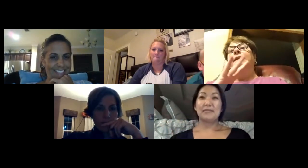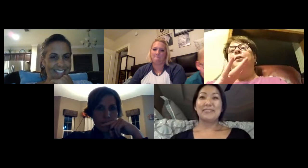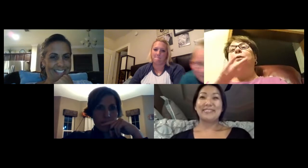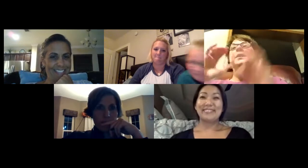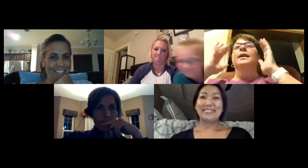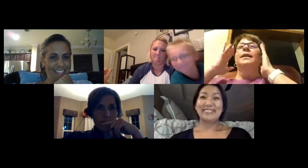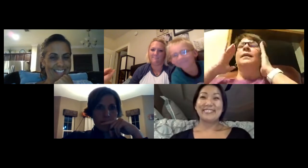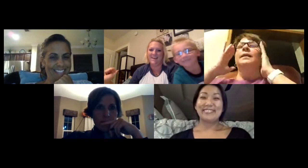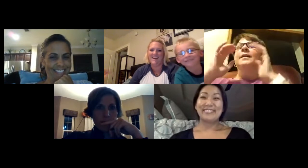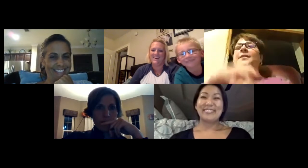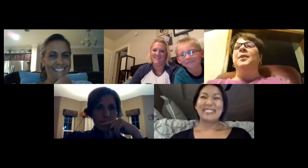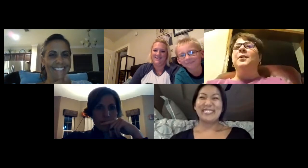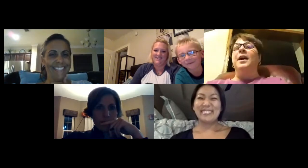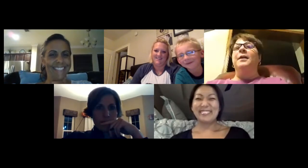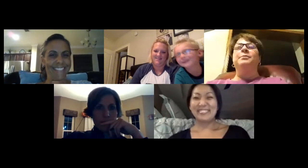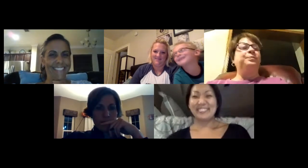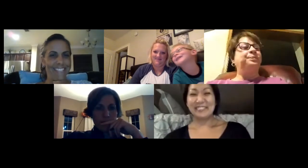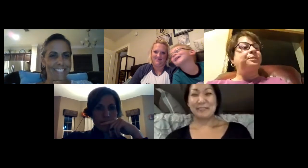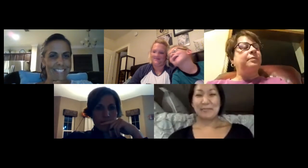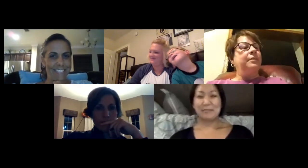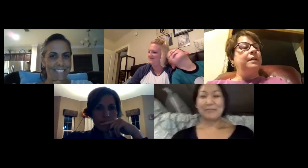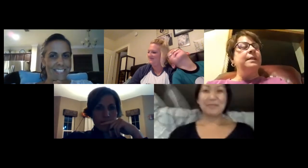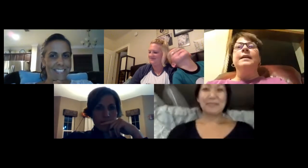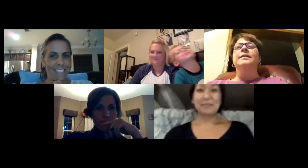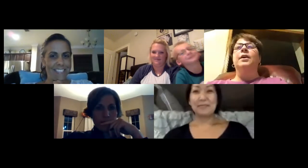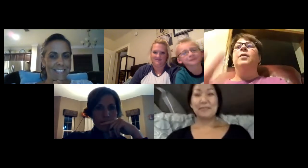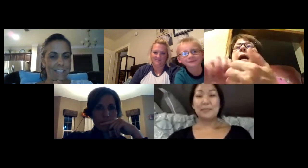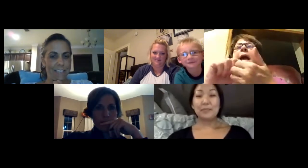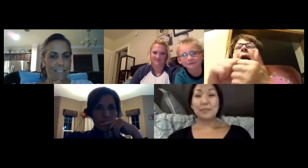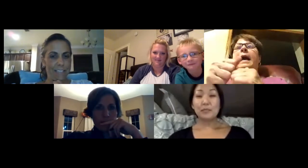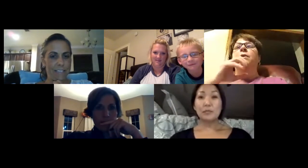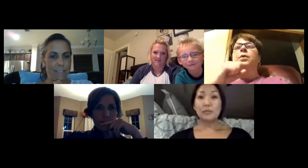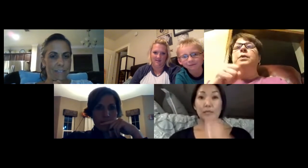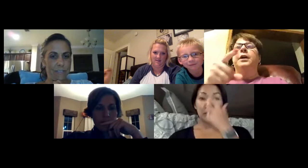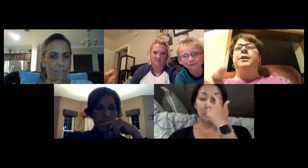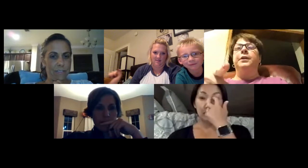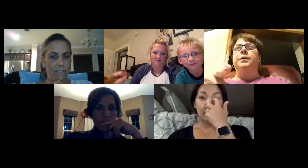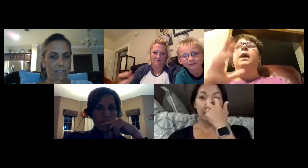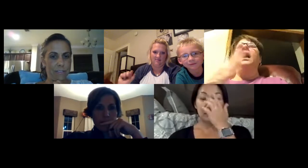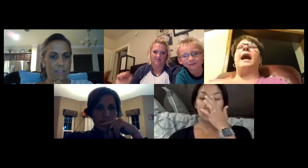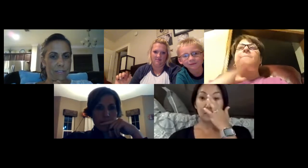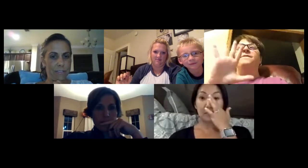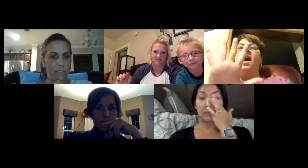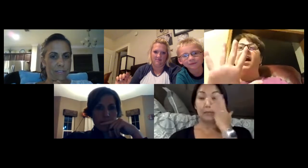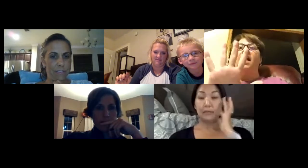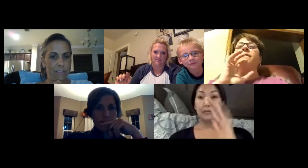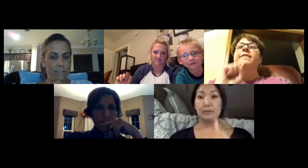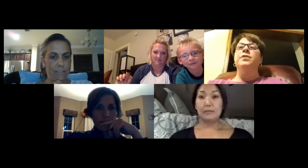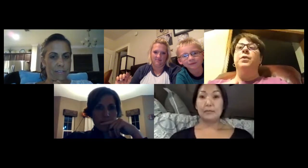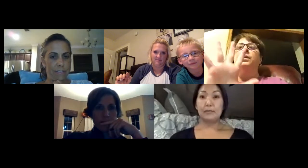cool. So let's see. So how old are you? I'm 5 years old. They